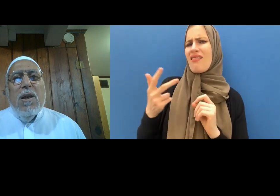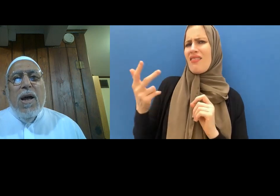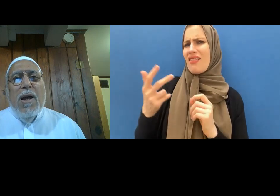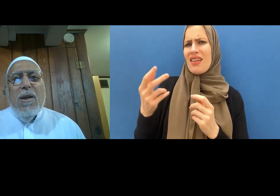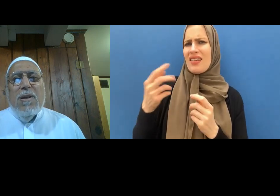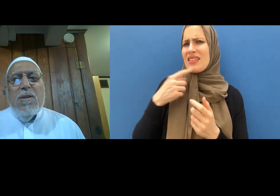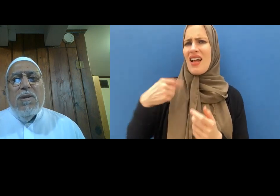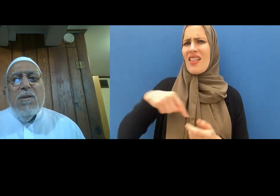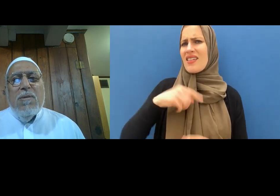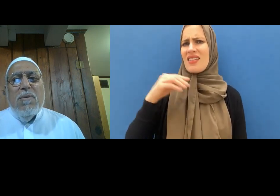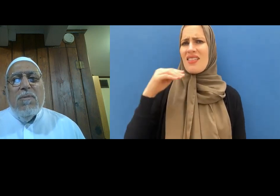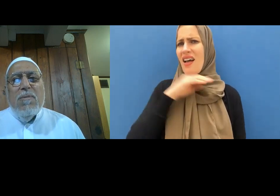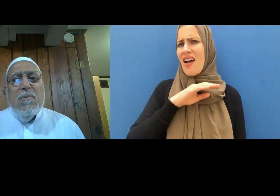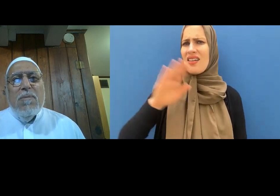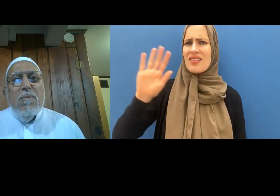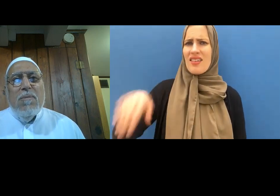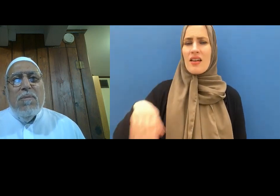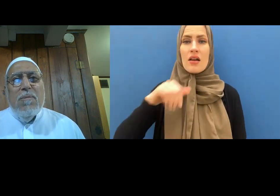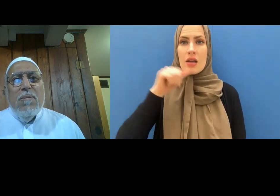us lies.